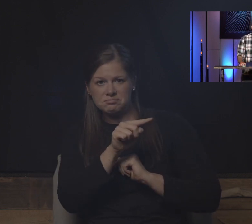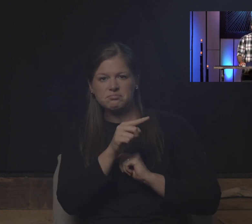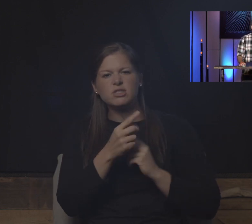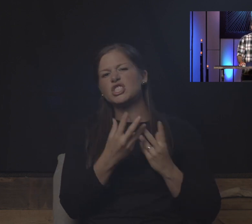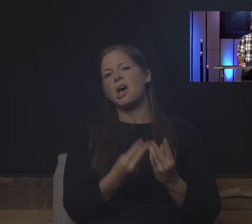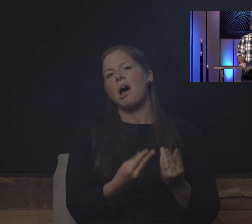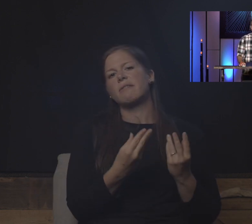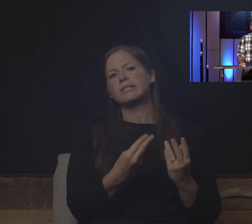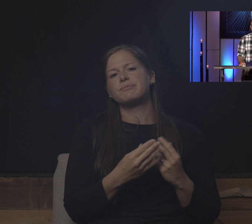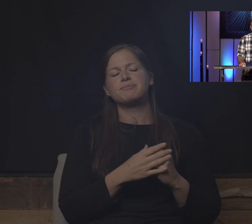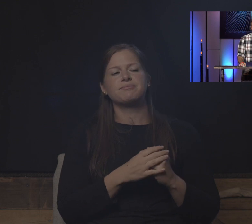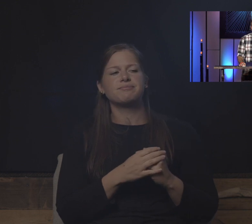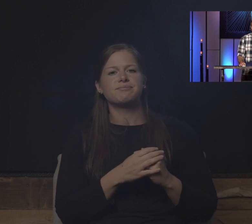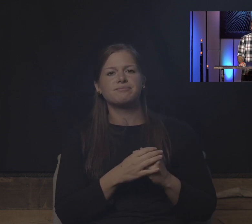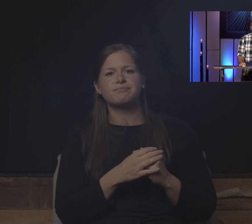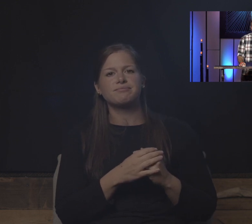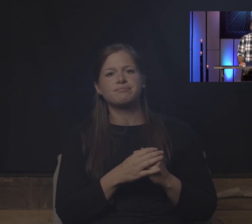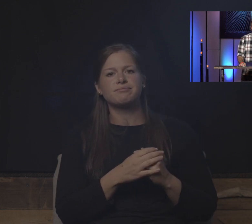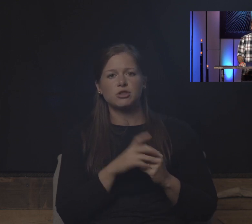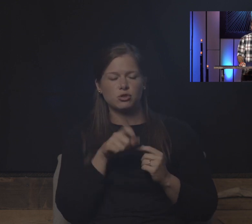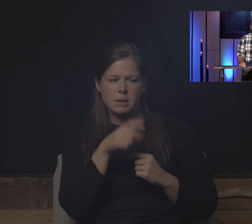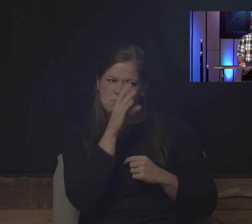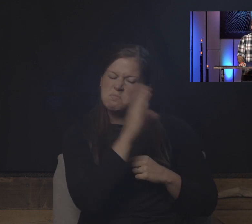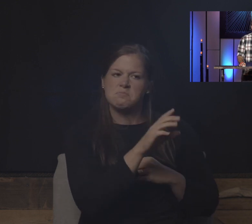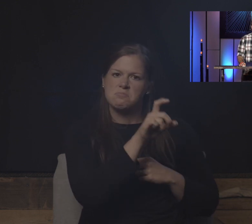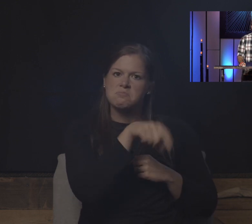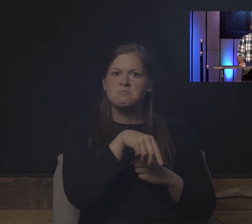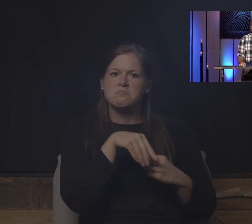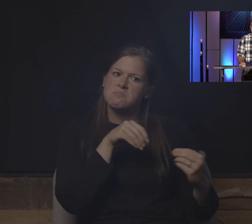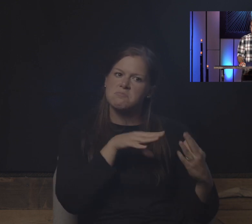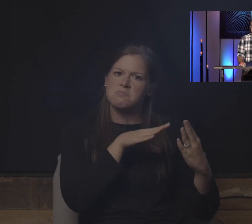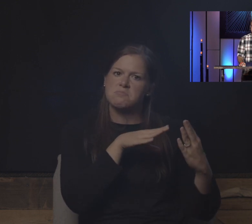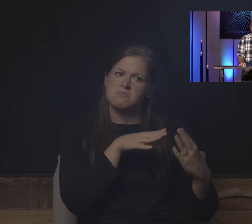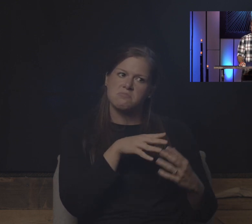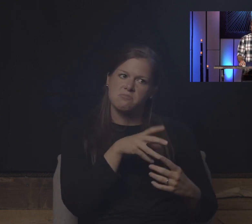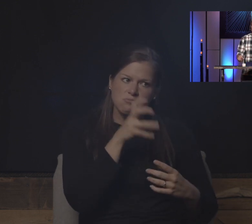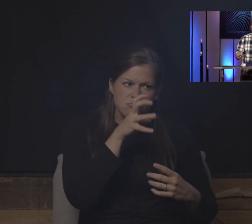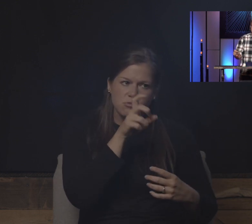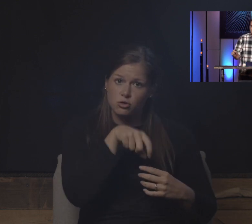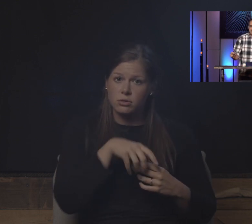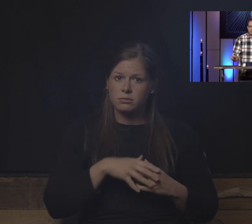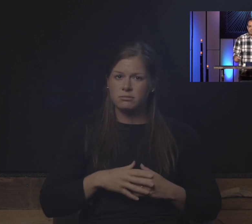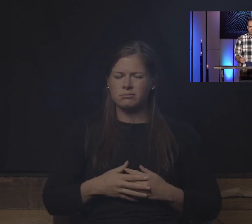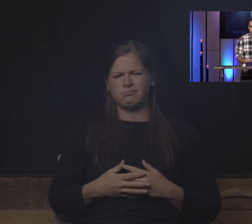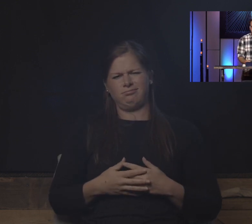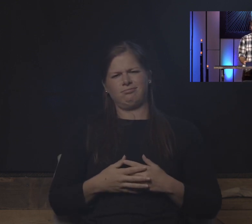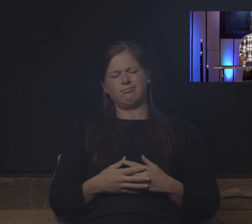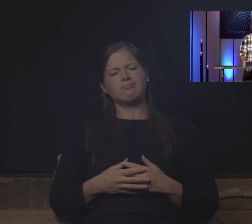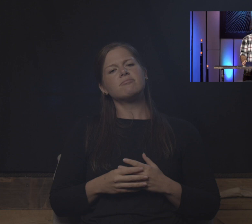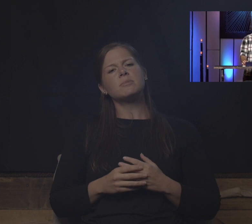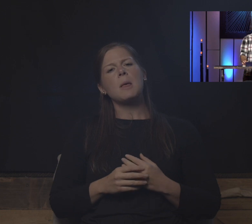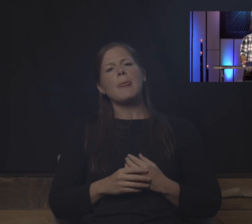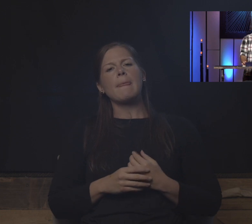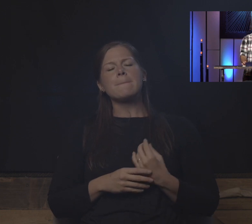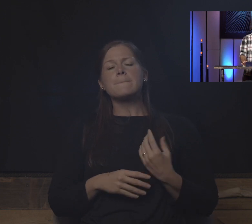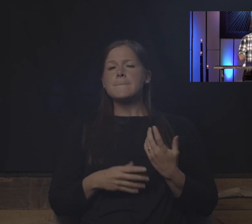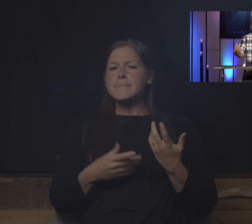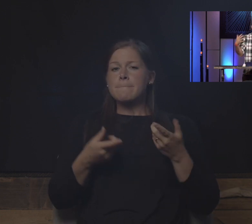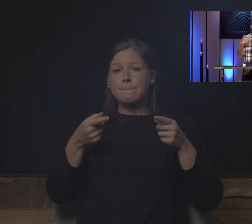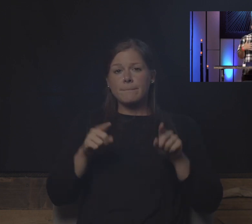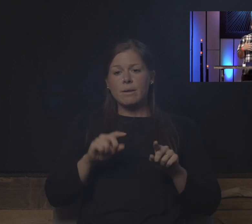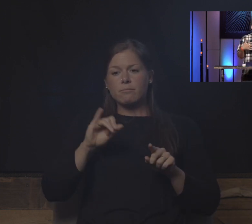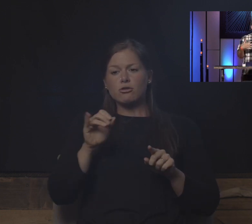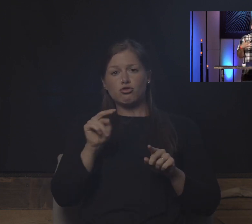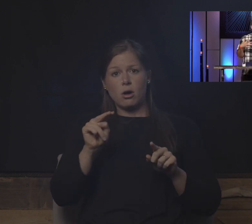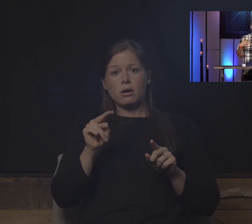about his time on Larry King Live. And then he chastised the student body. And I